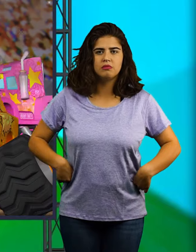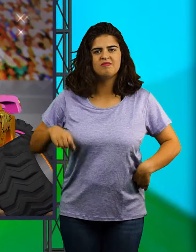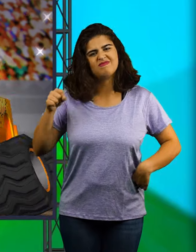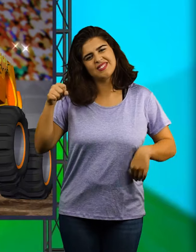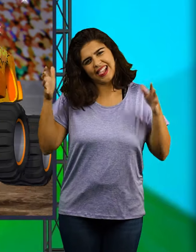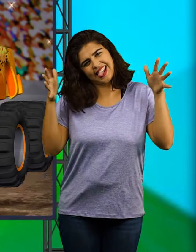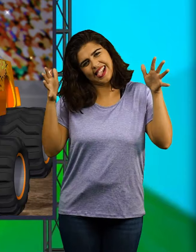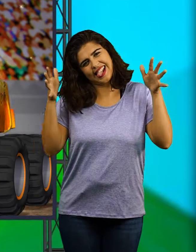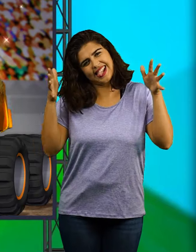Yay!